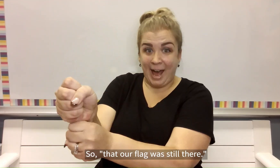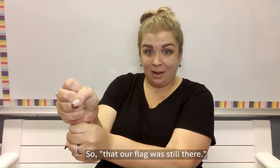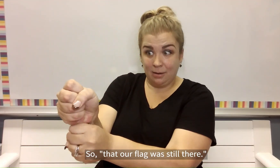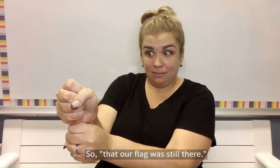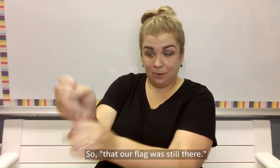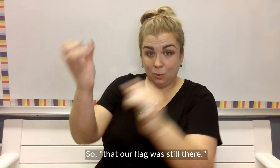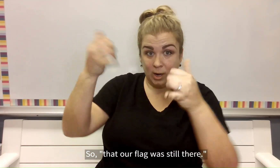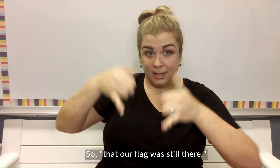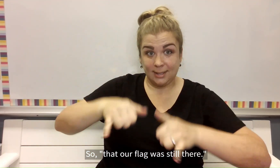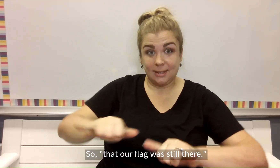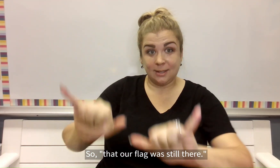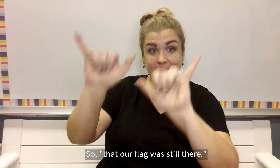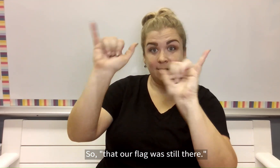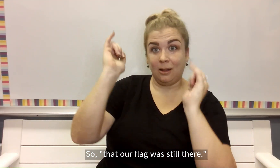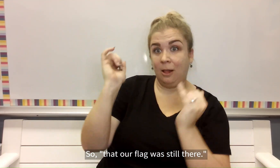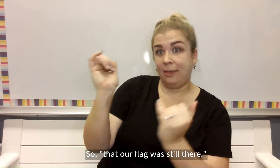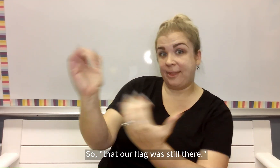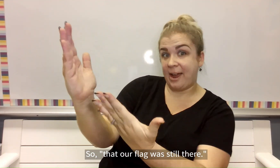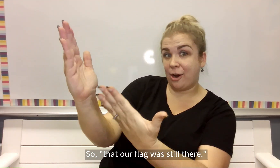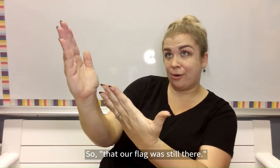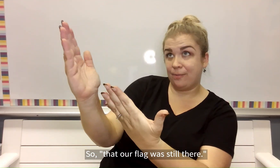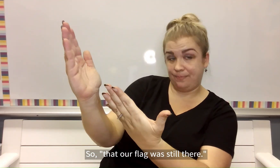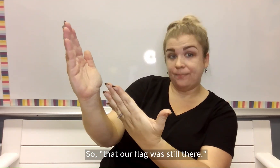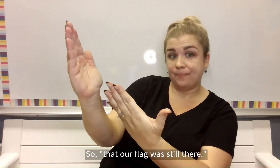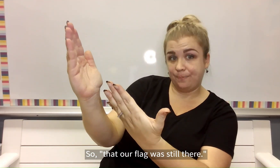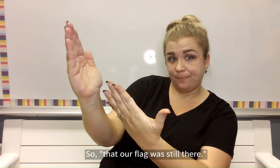flag was still there.